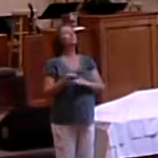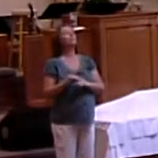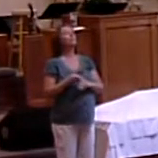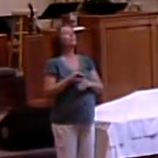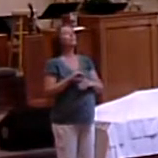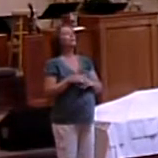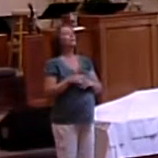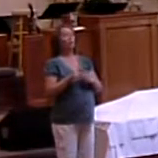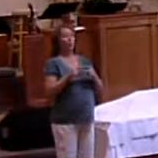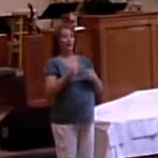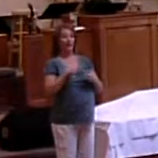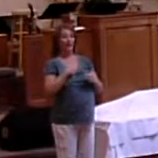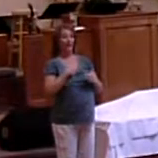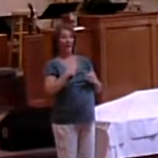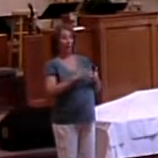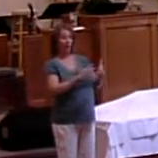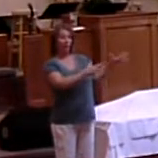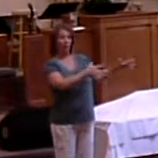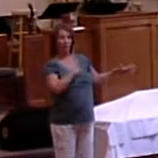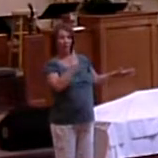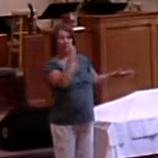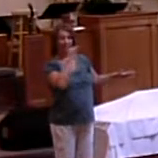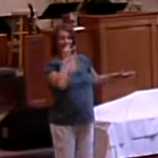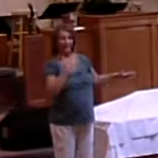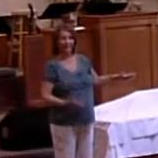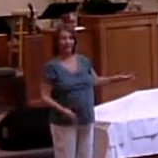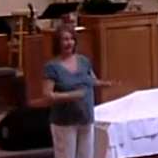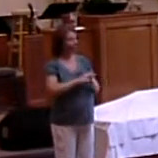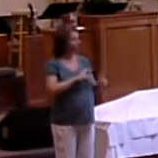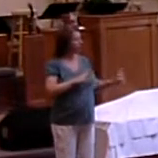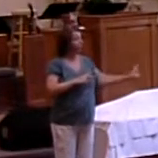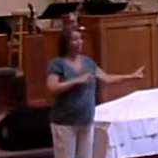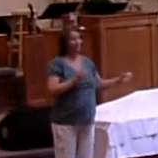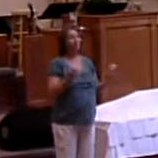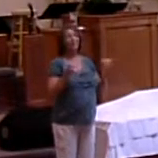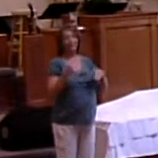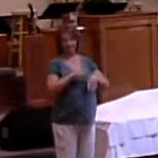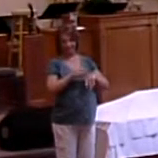whenever we lose one of our kids, all the times that we've lost them,